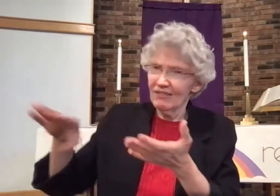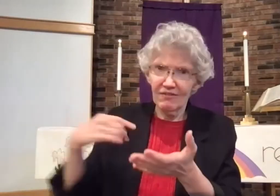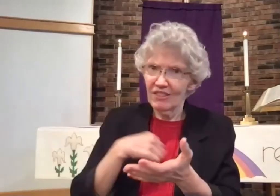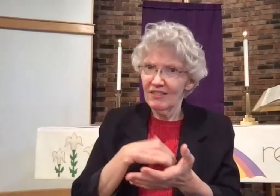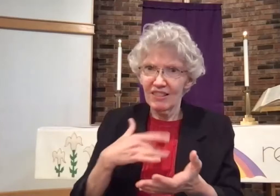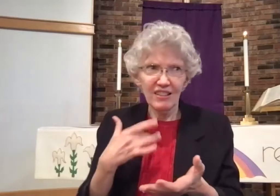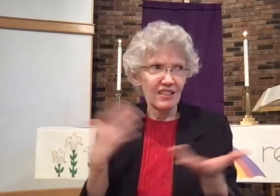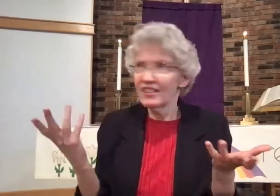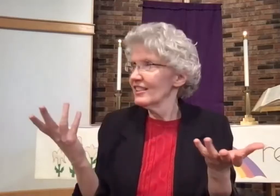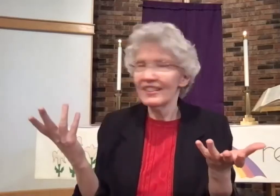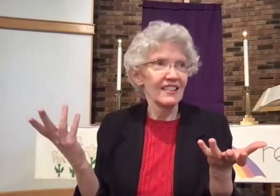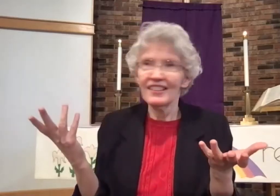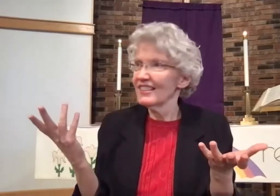Thank God for the Holy Spirit.